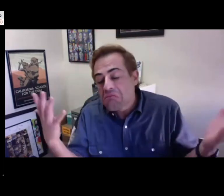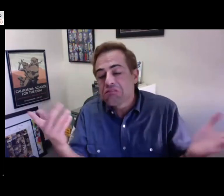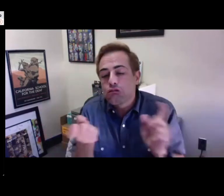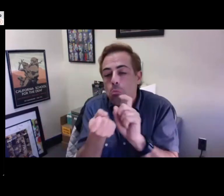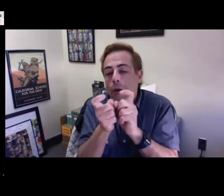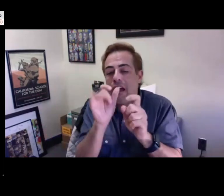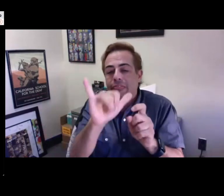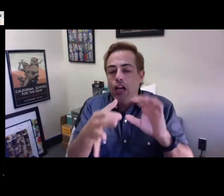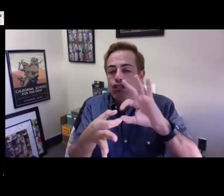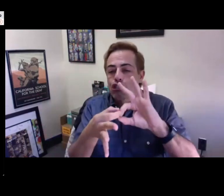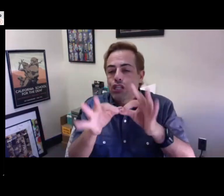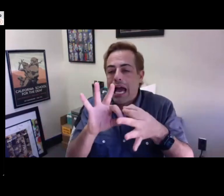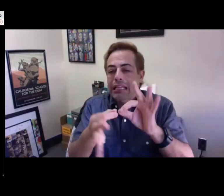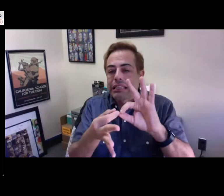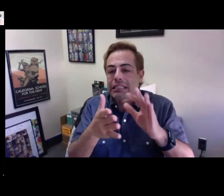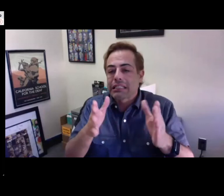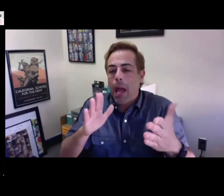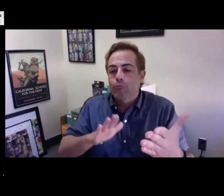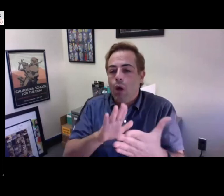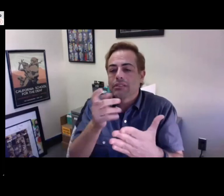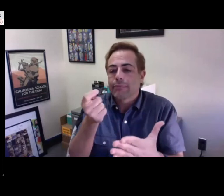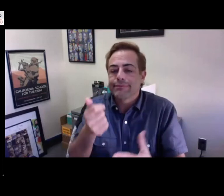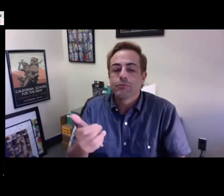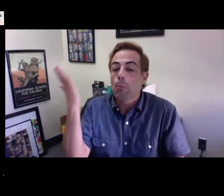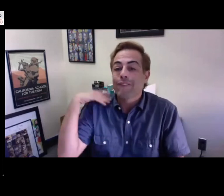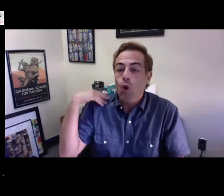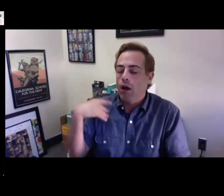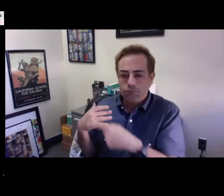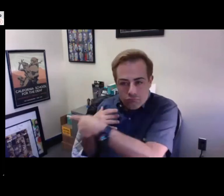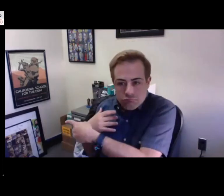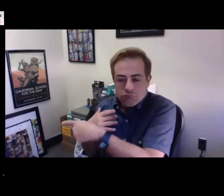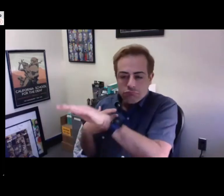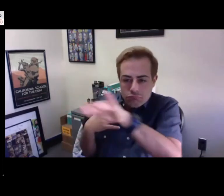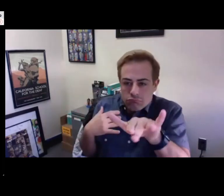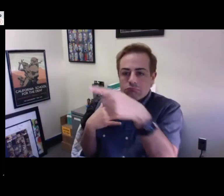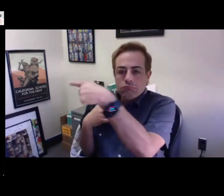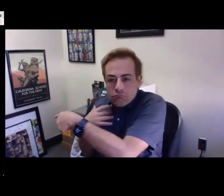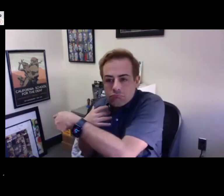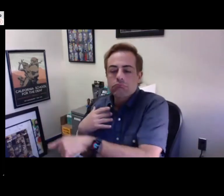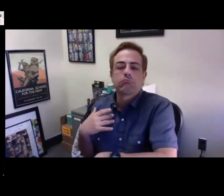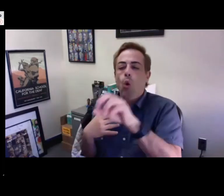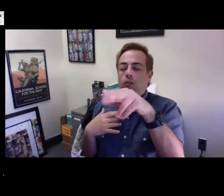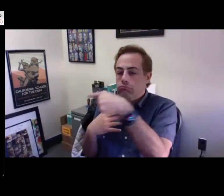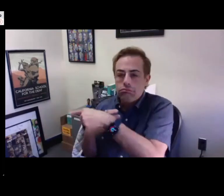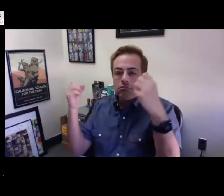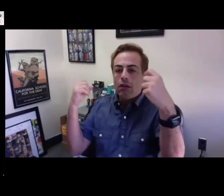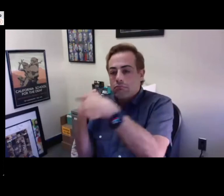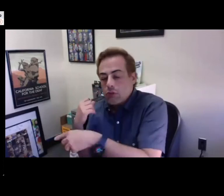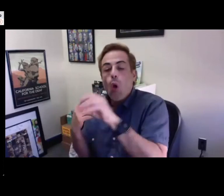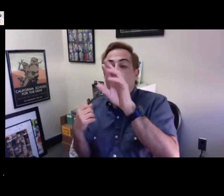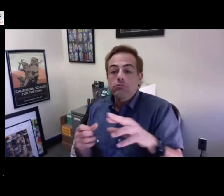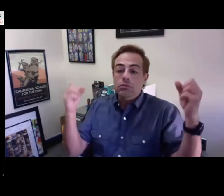now. We could modify our approach.